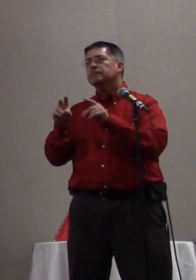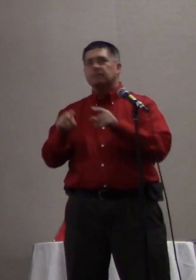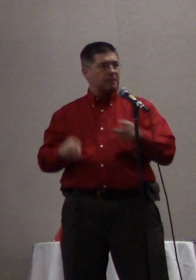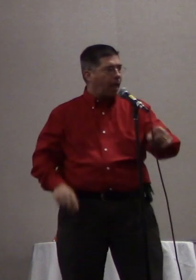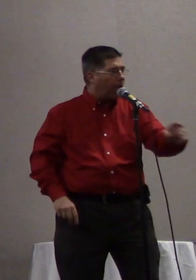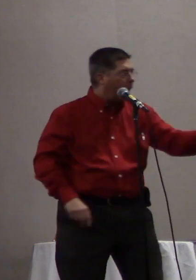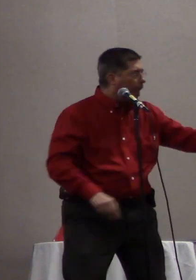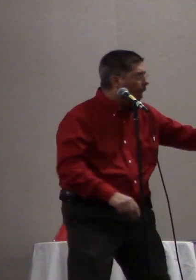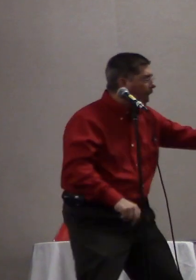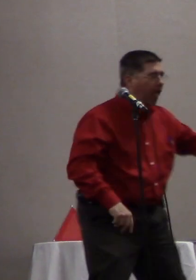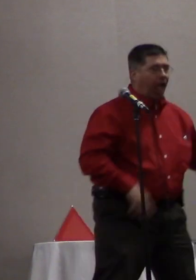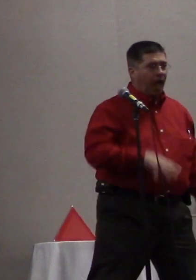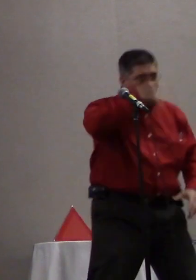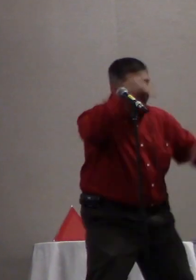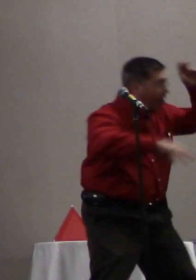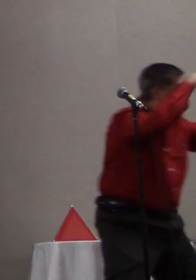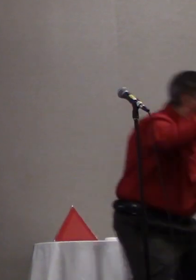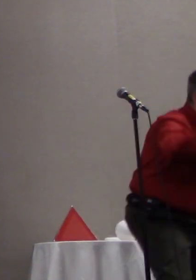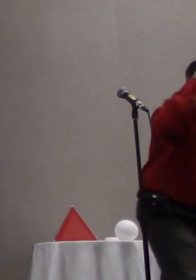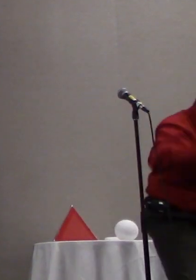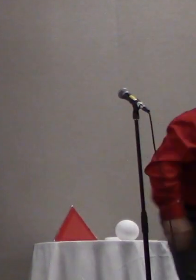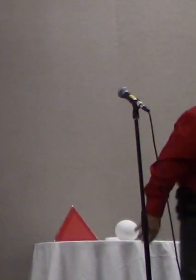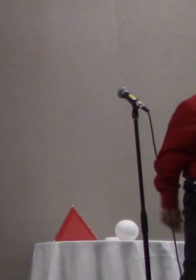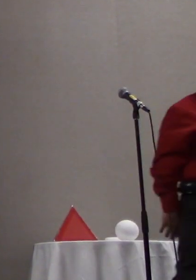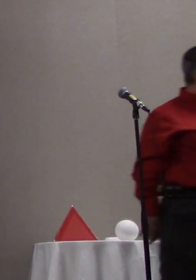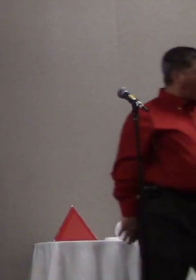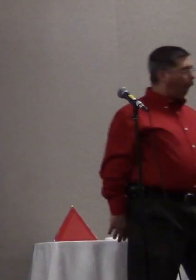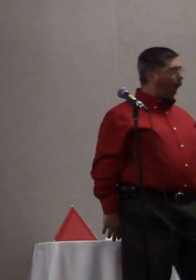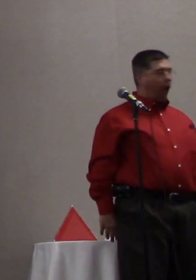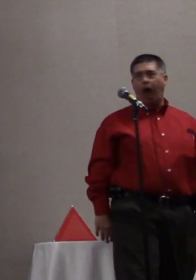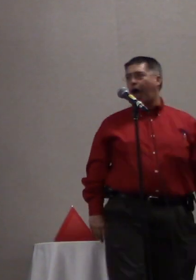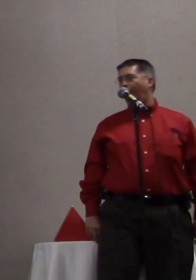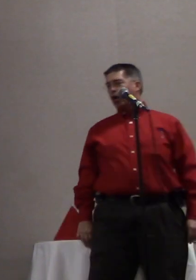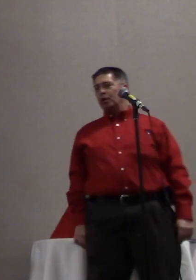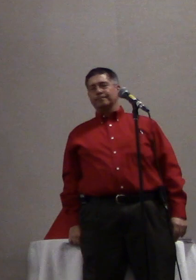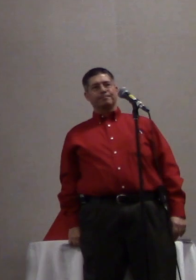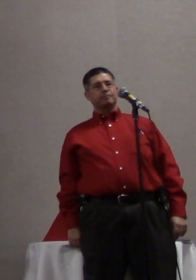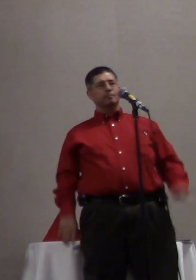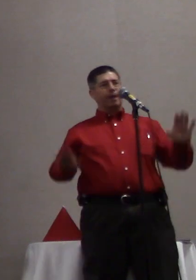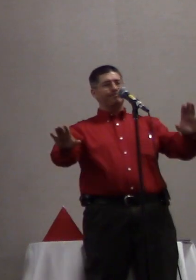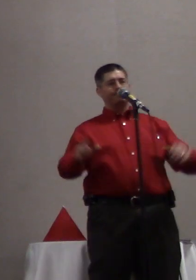Silent-W-E-K-N-D. Oh, look at all this I'm learning. Wow.